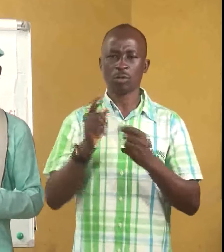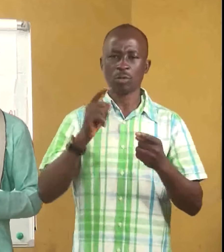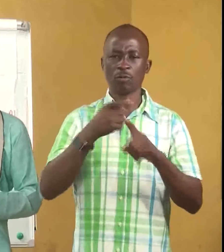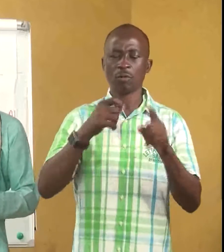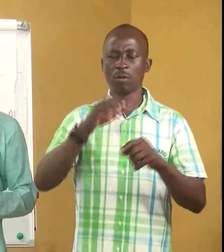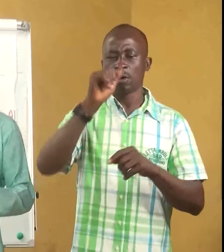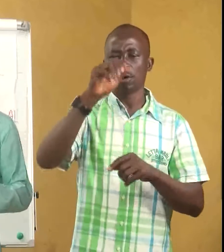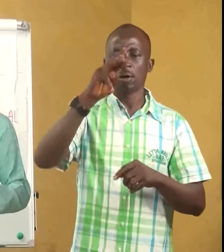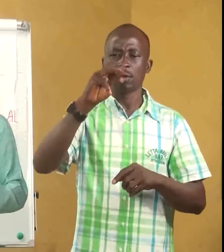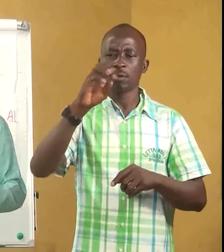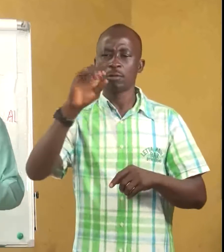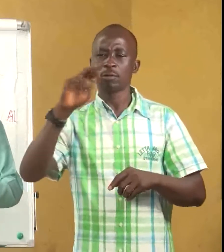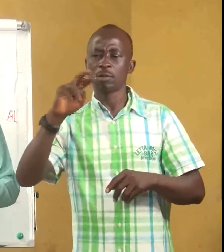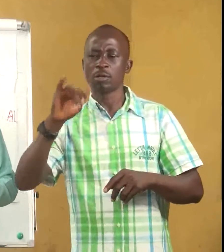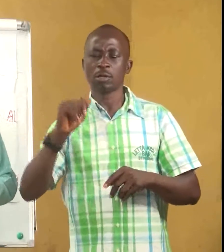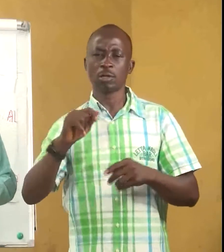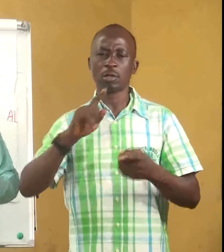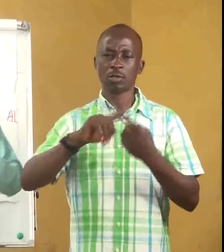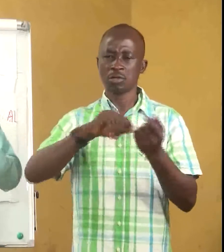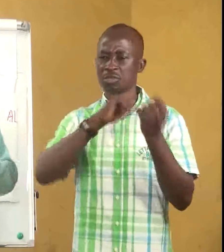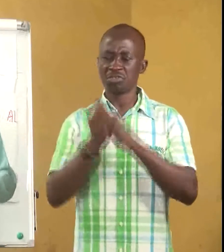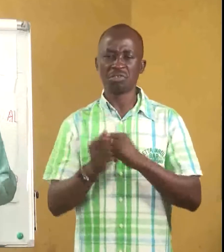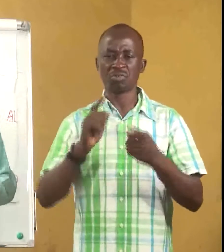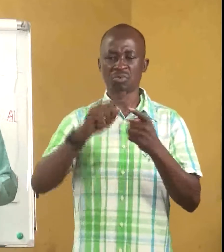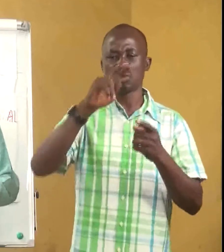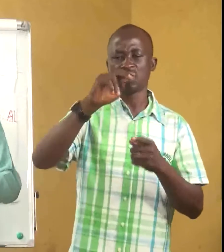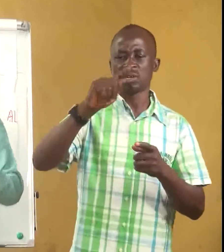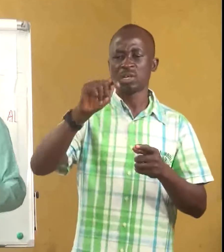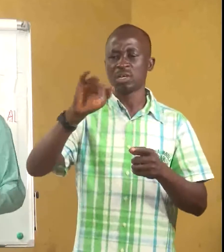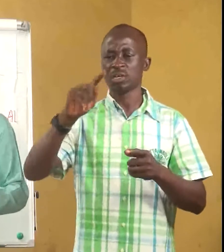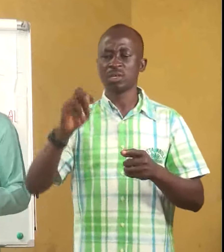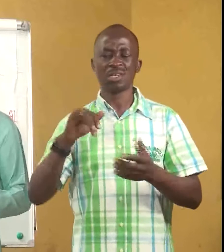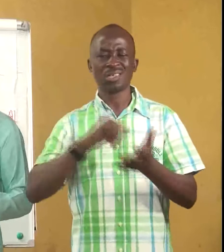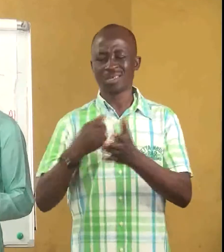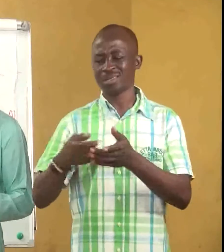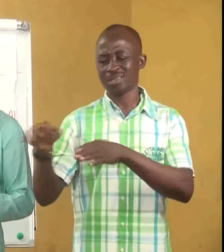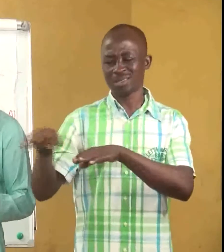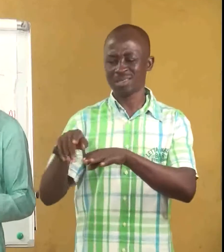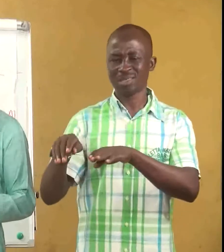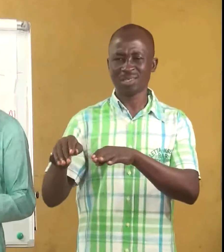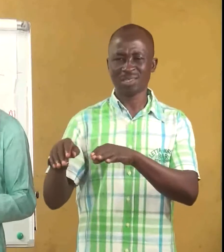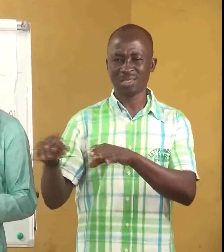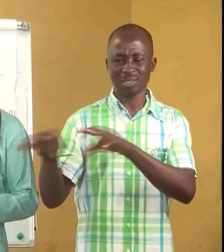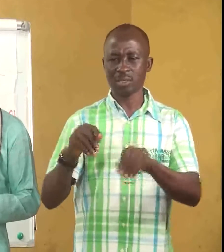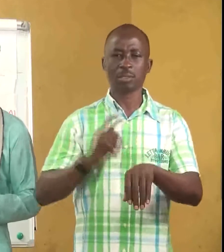to nitrate, and from nitrate to nitrite to become part of the soil, it takes time.